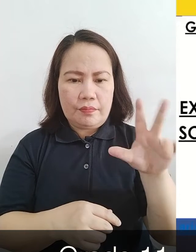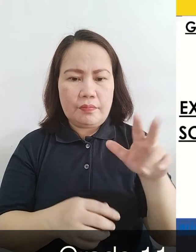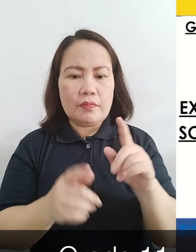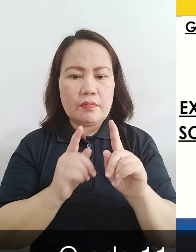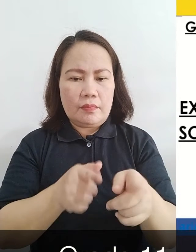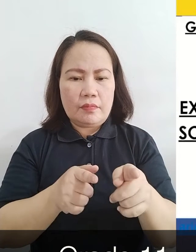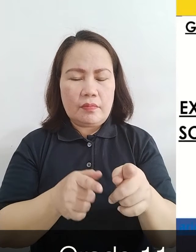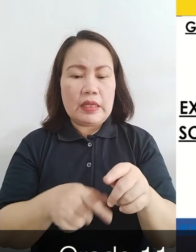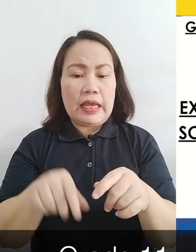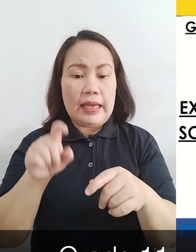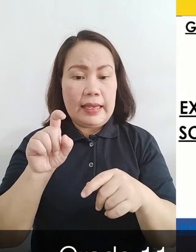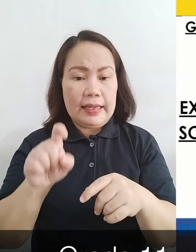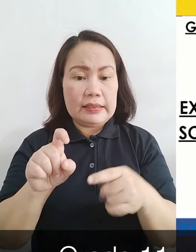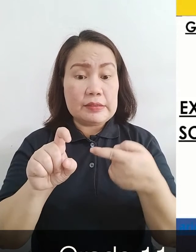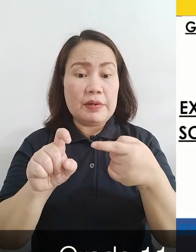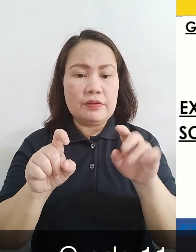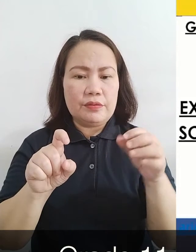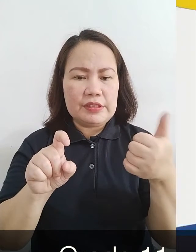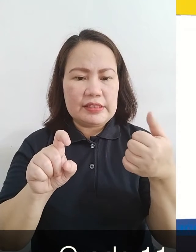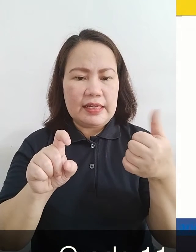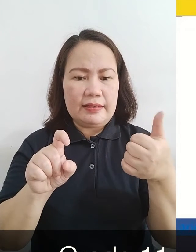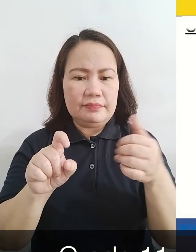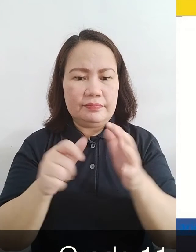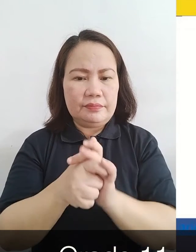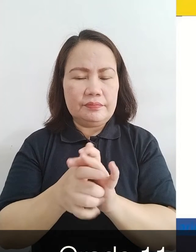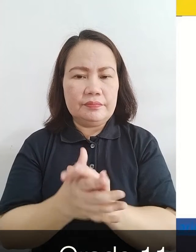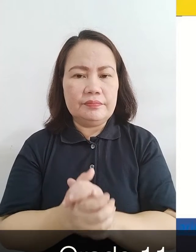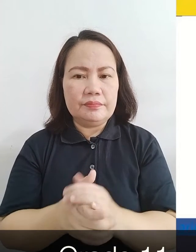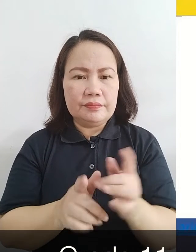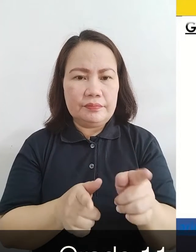Okay. So yan yun.